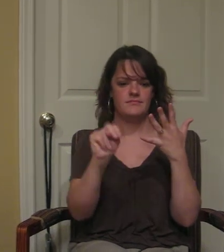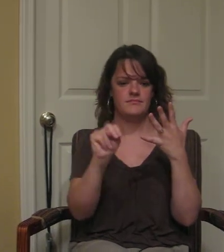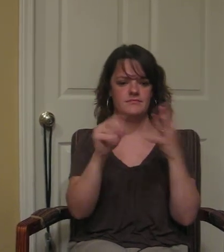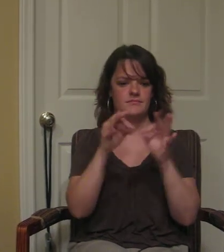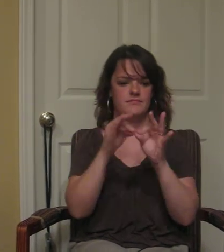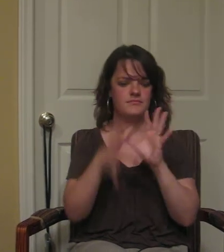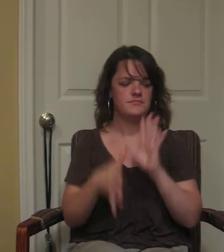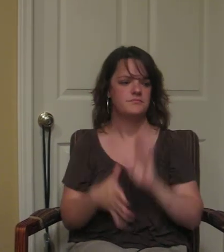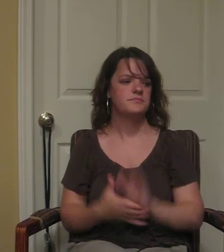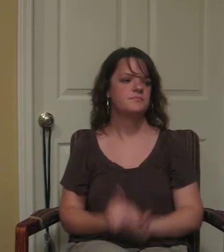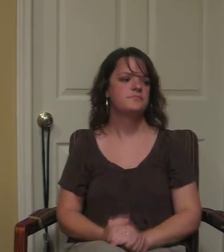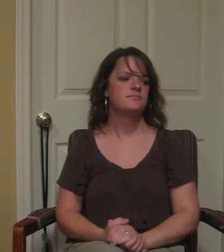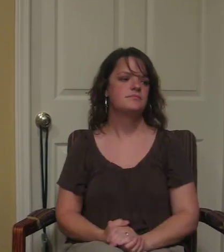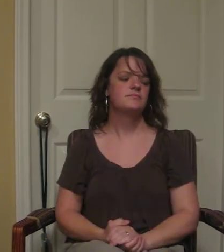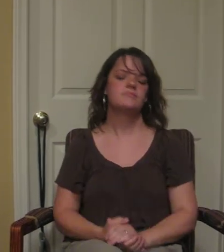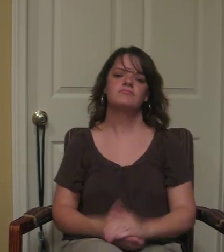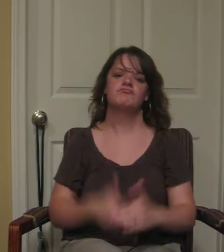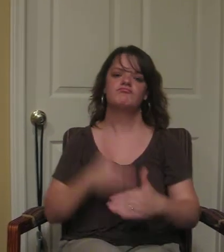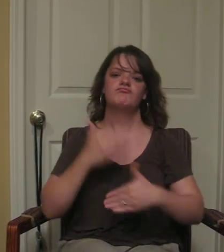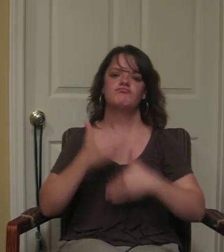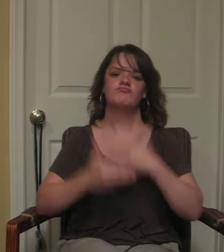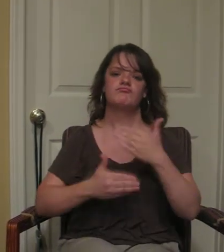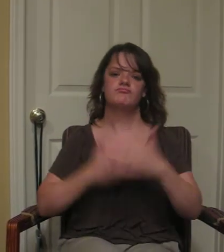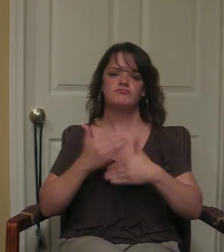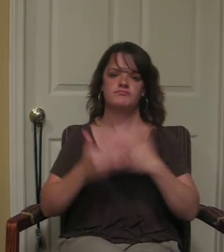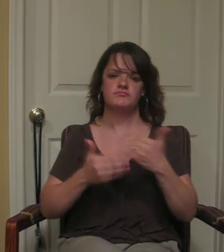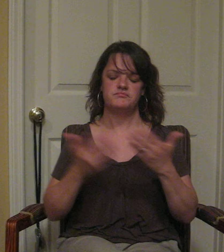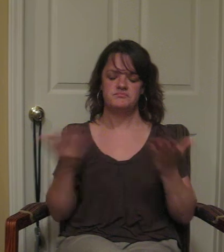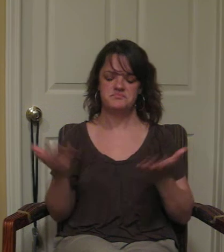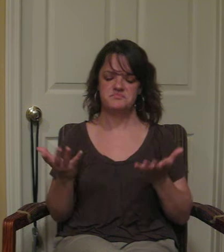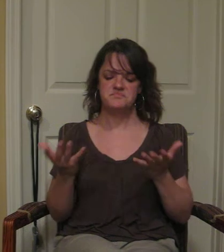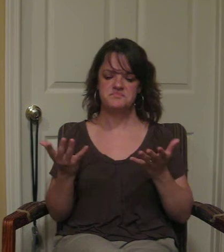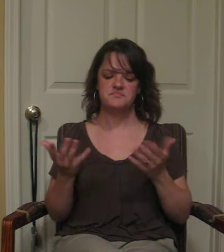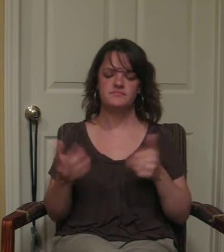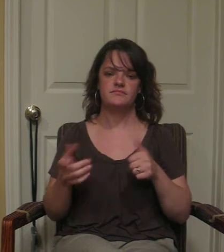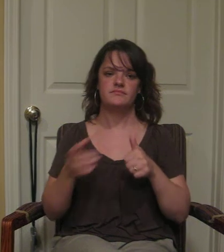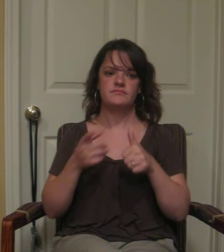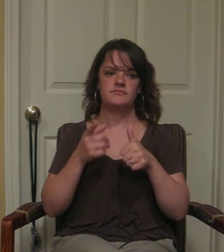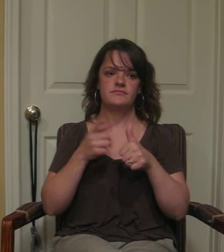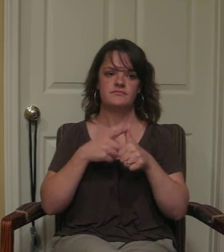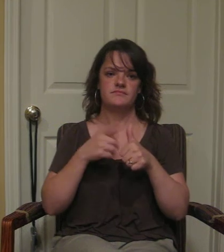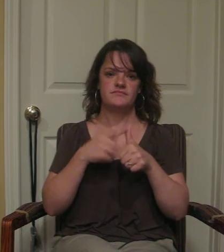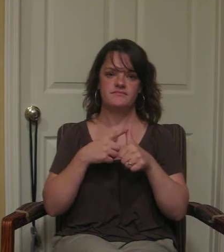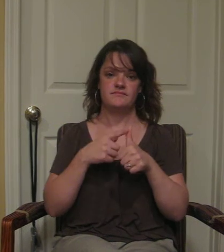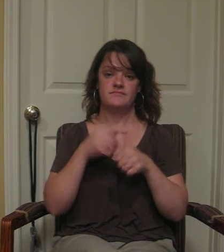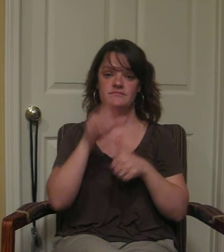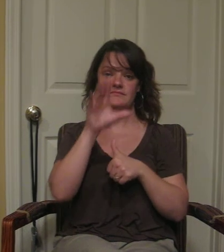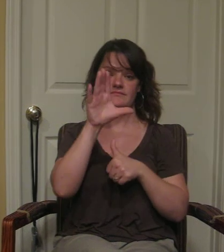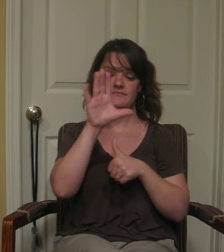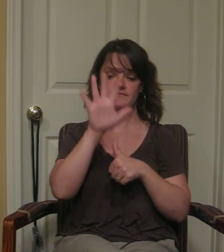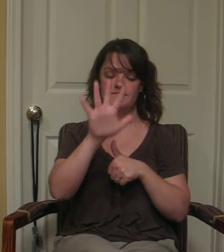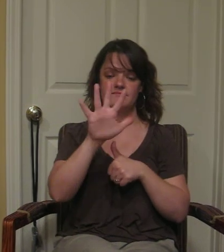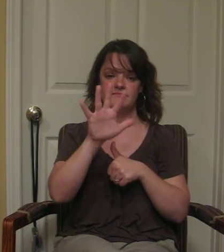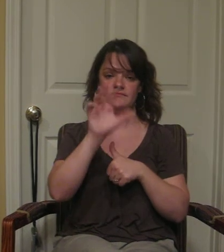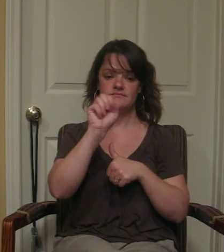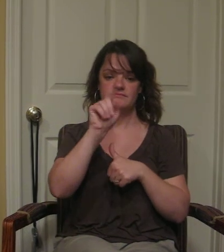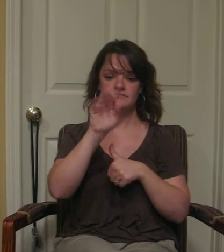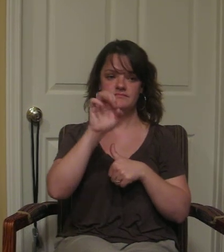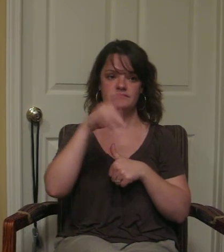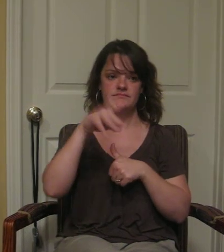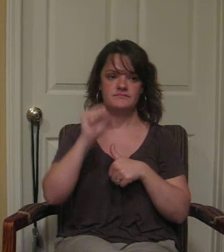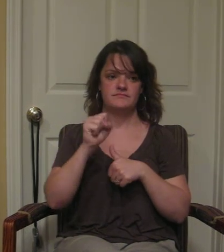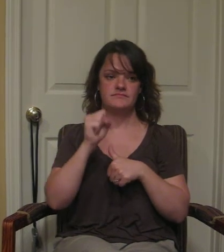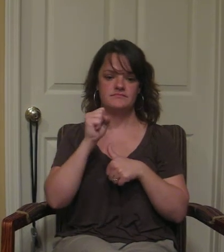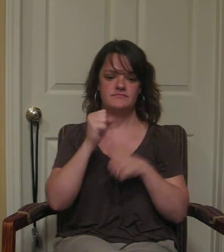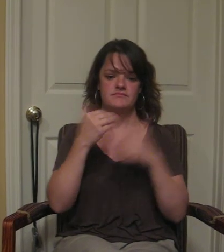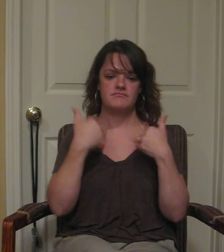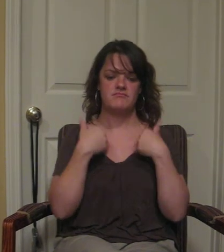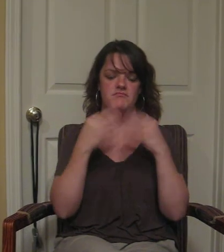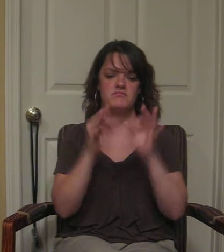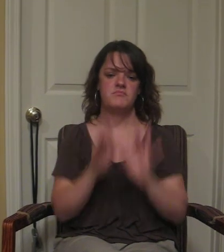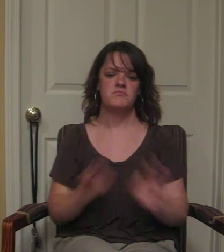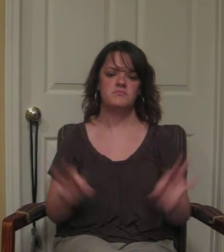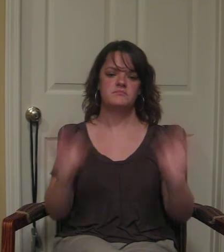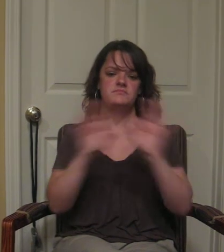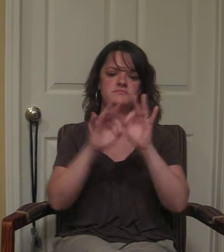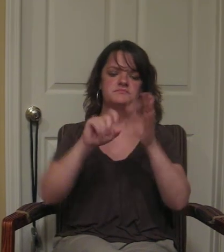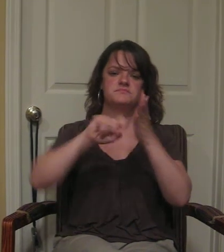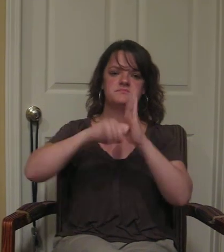Steps in interpretation. There are 5 main steps to interpreting, and they each have important keynotes to remember. The